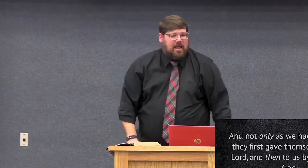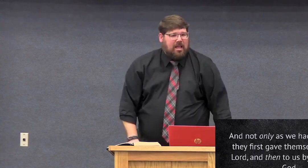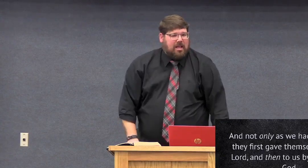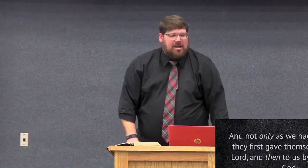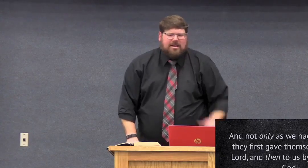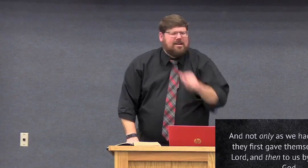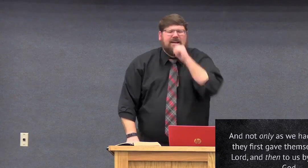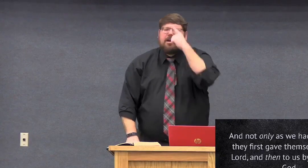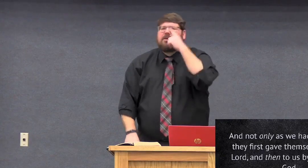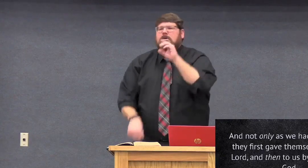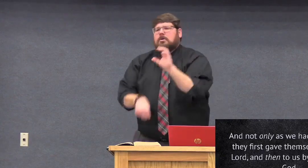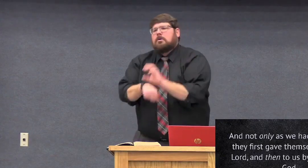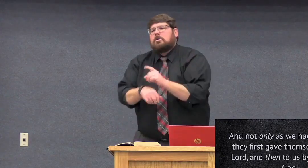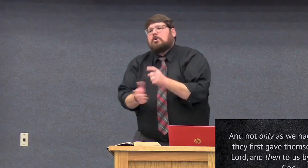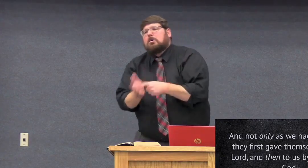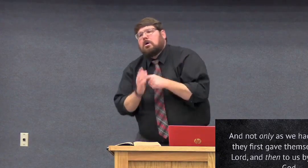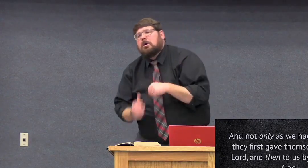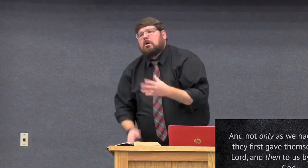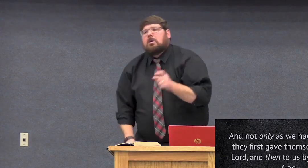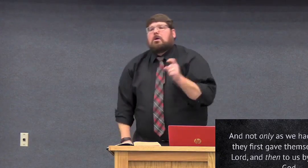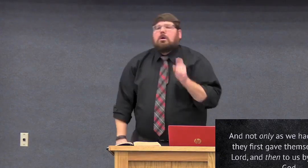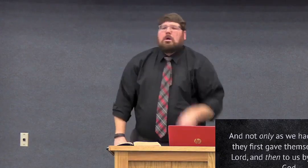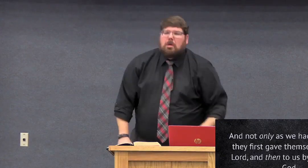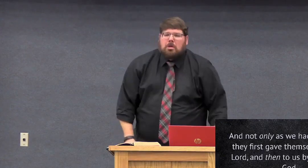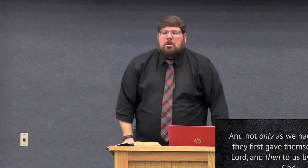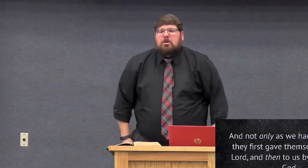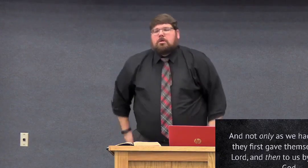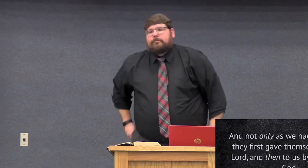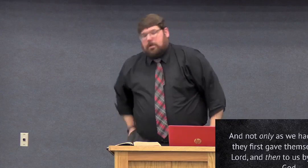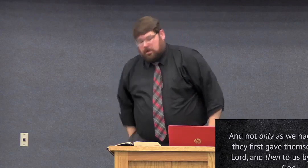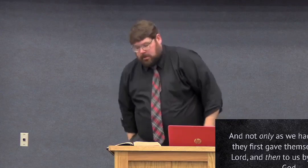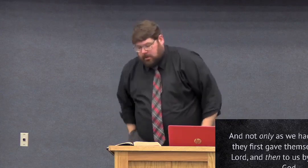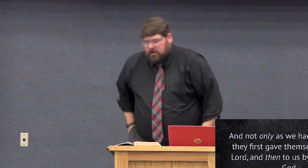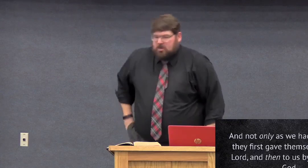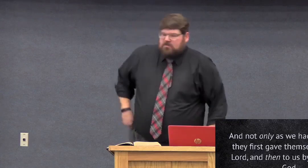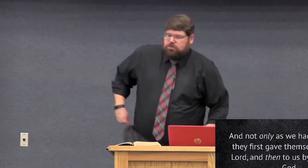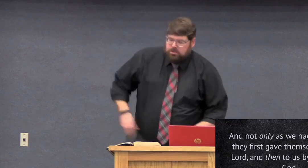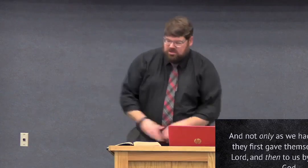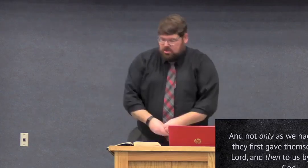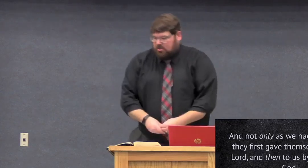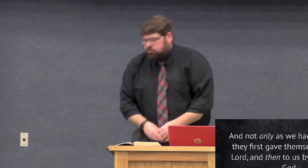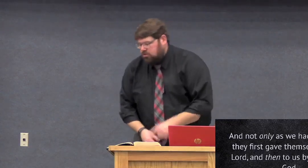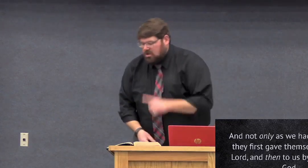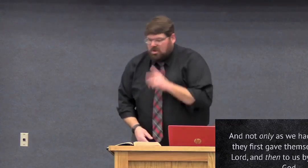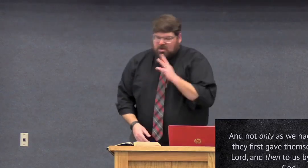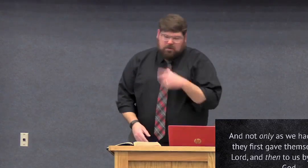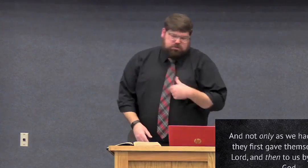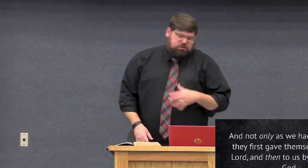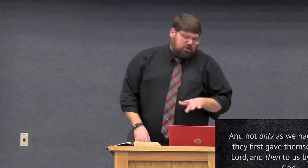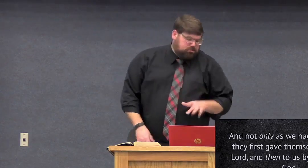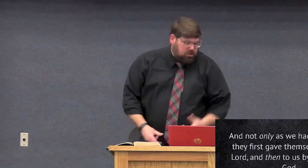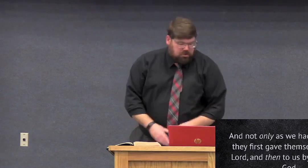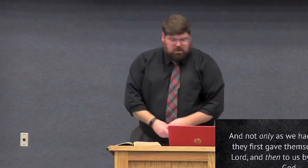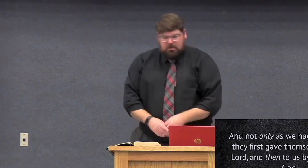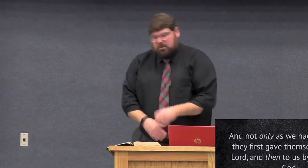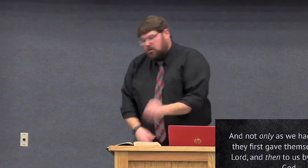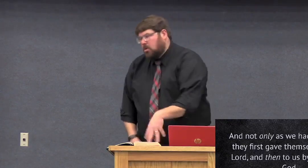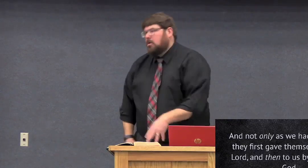Think that way. It's not about, oh, well, the church makes me give, and so I have to, like, give a little bit, you know, because it's just what I'm supposed to do,